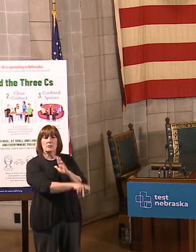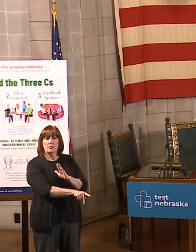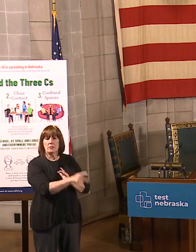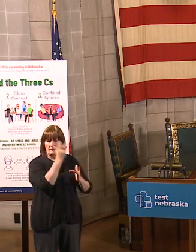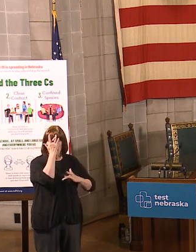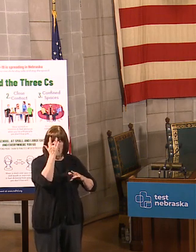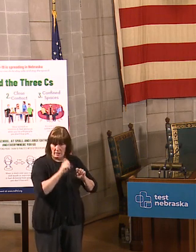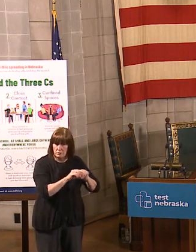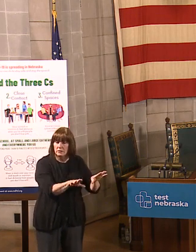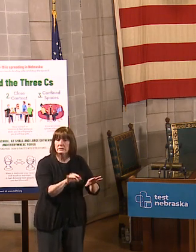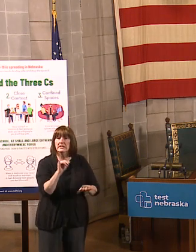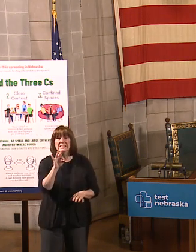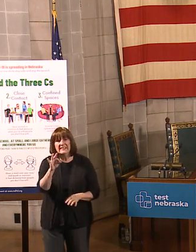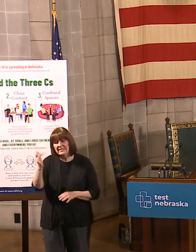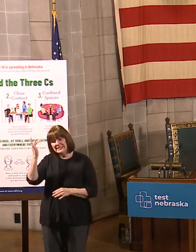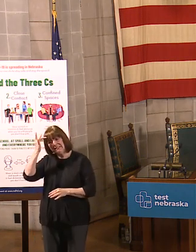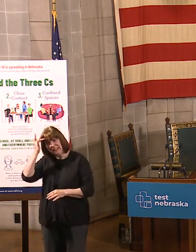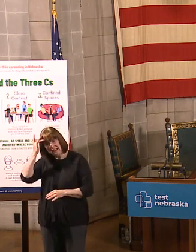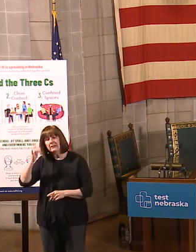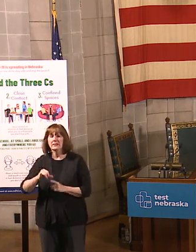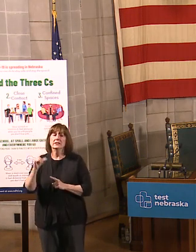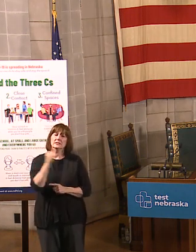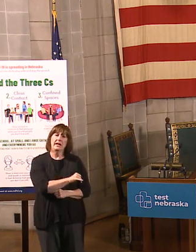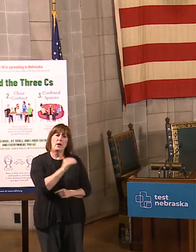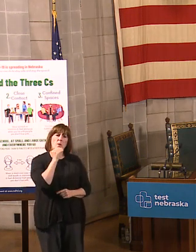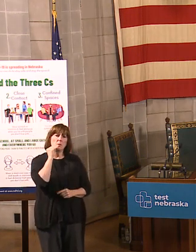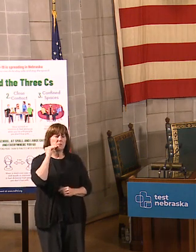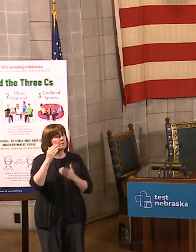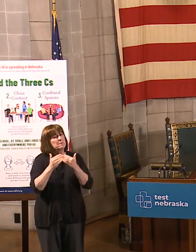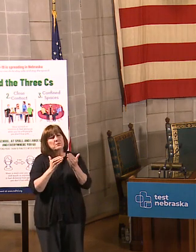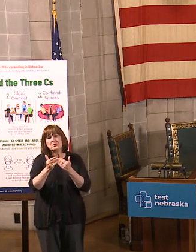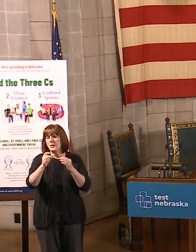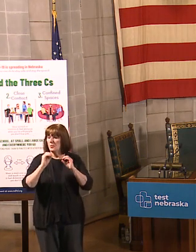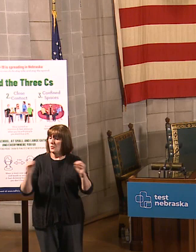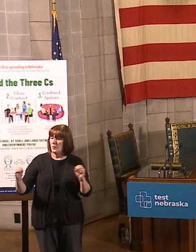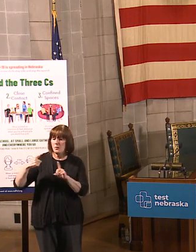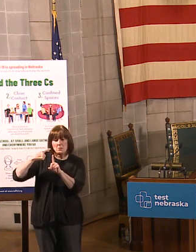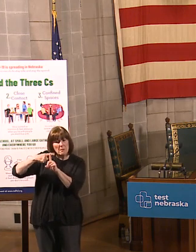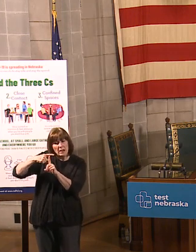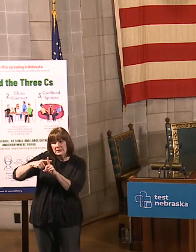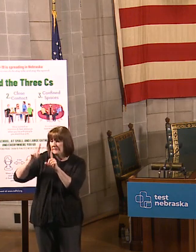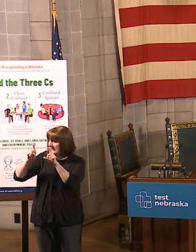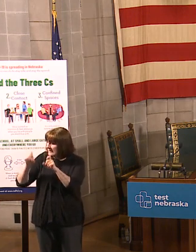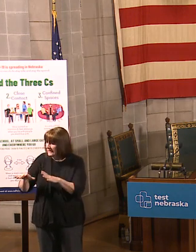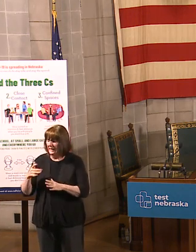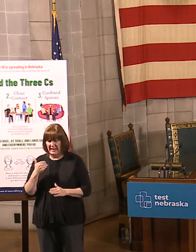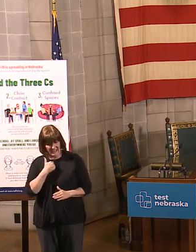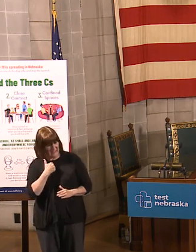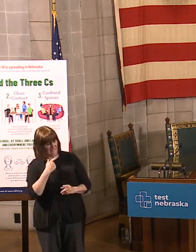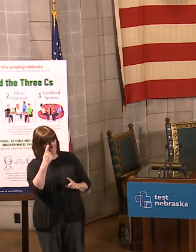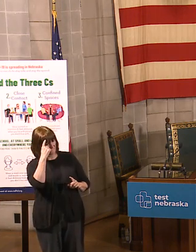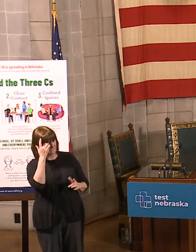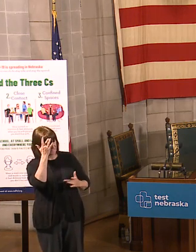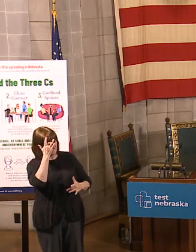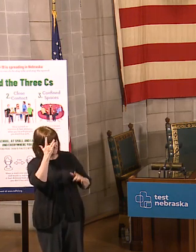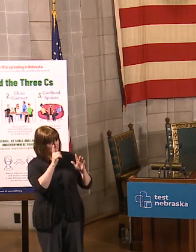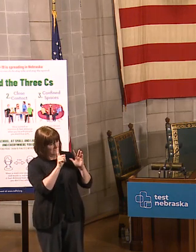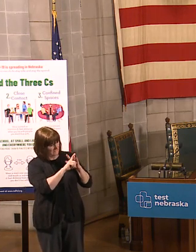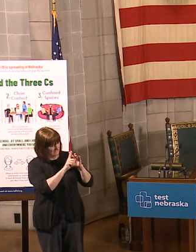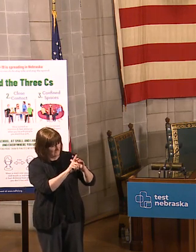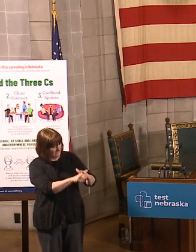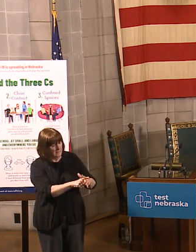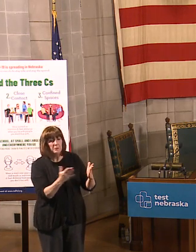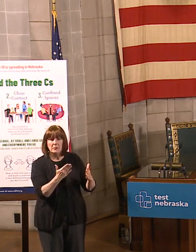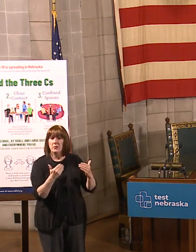you're staying home when you're sick, because even if you haven't tested positive for coronavirus, if you've got symptoms, you may have it. We know that some of this is